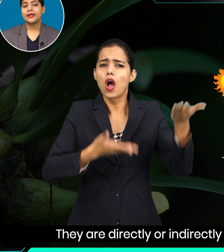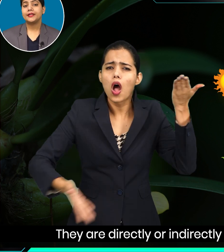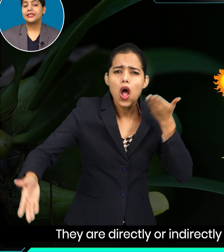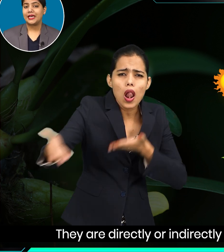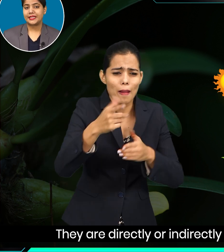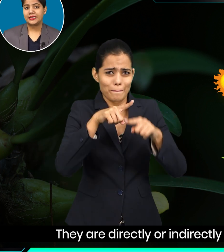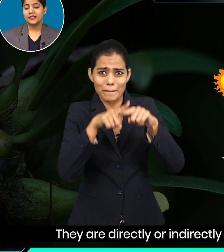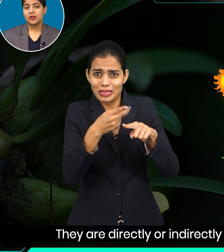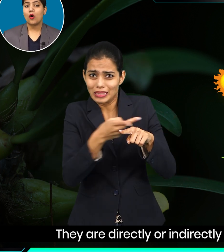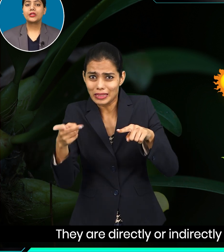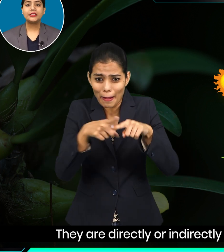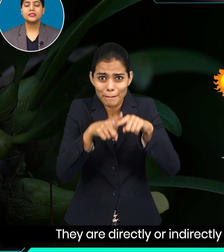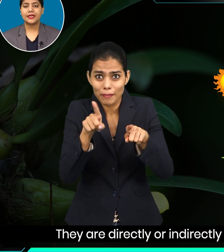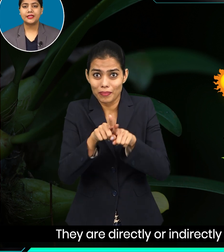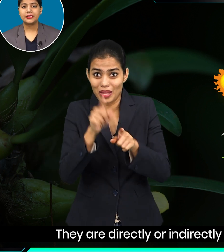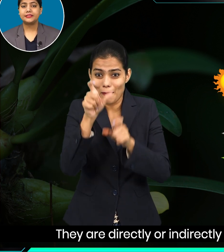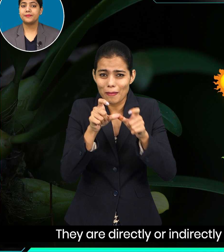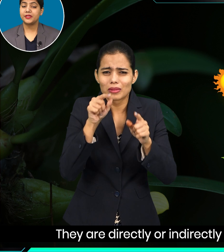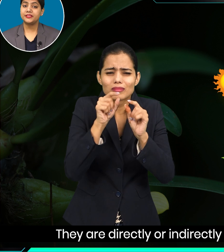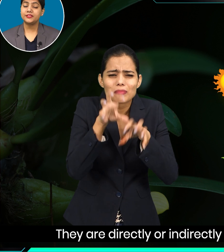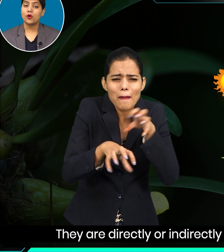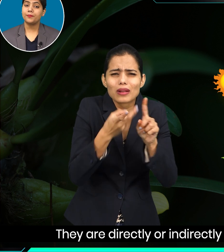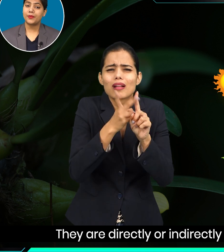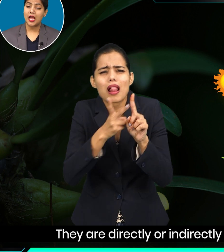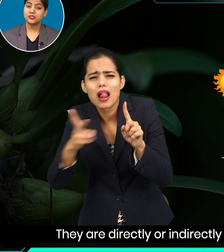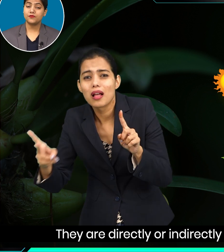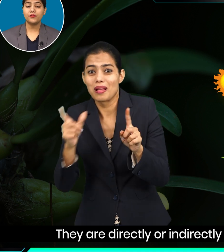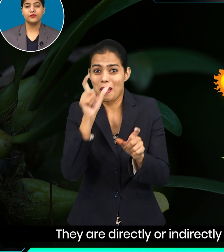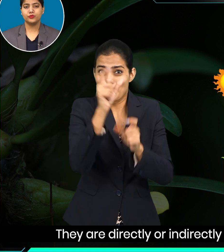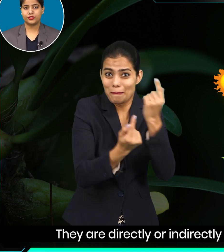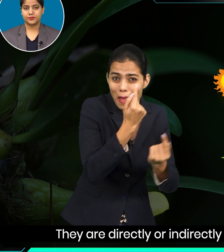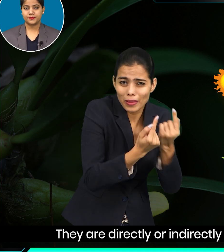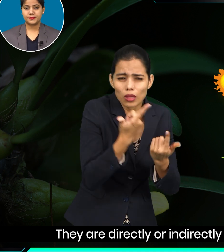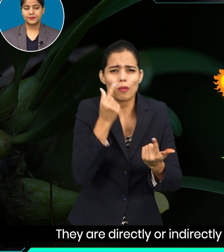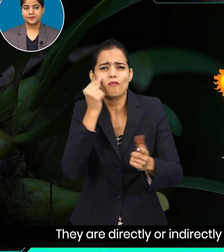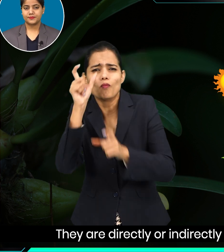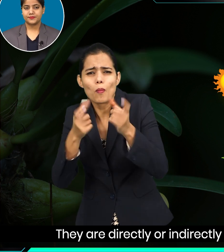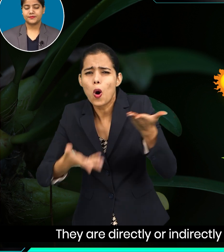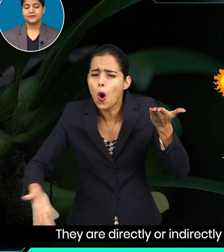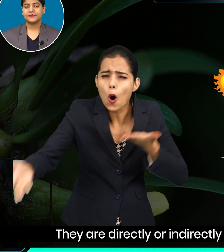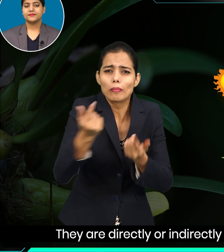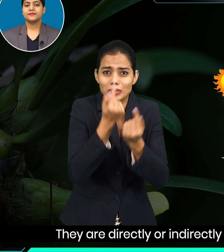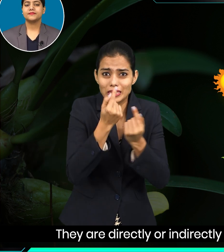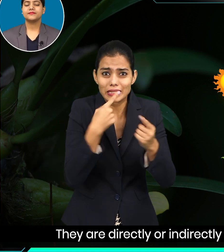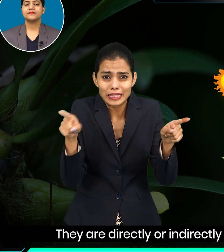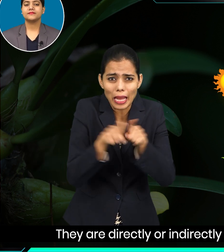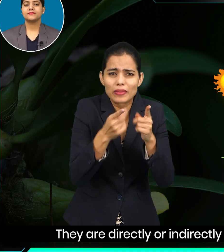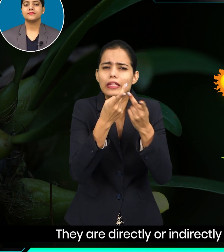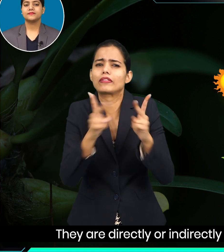They are directly or indirectly dependent on plants for food.